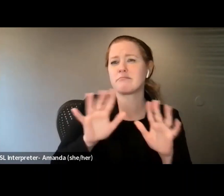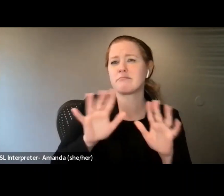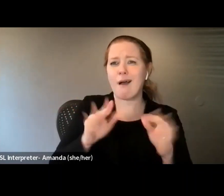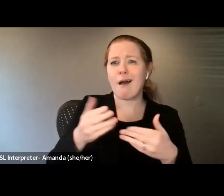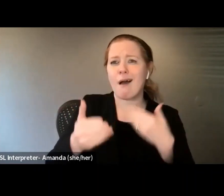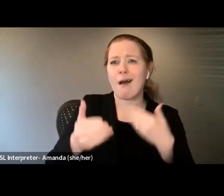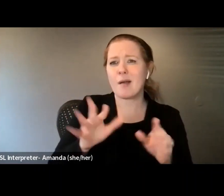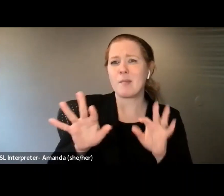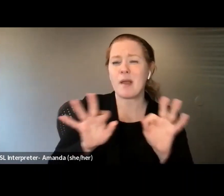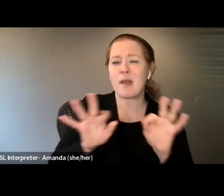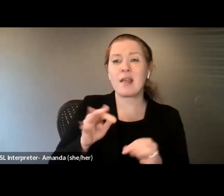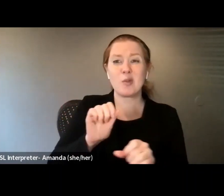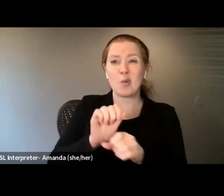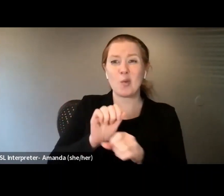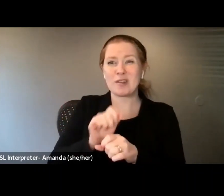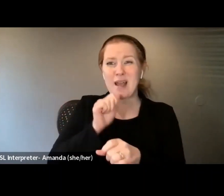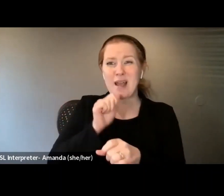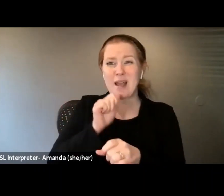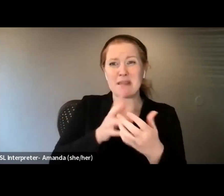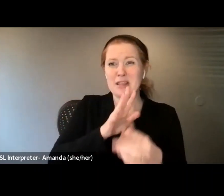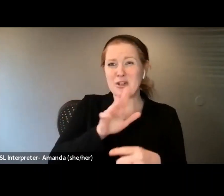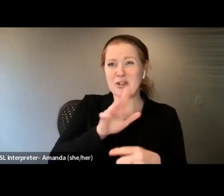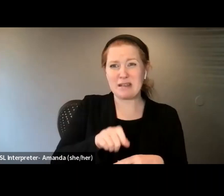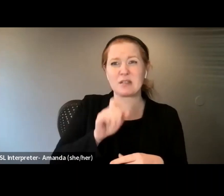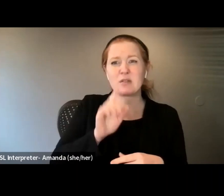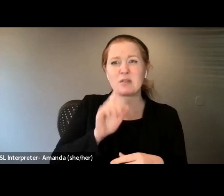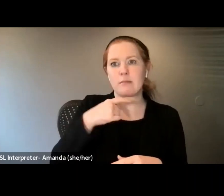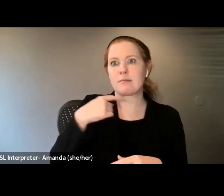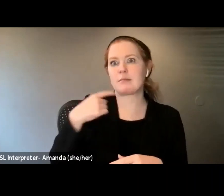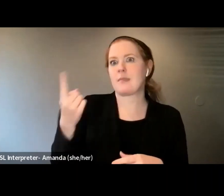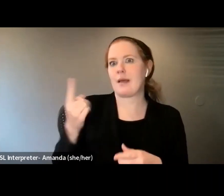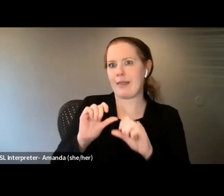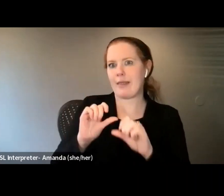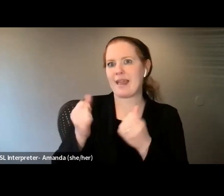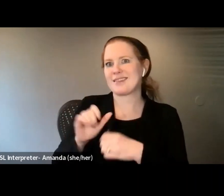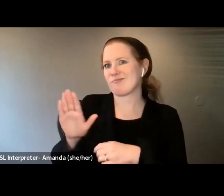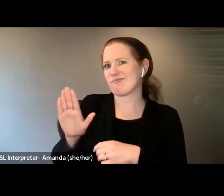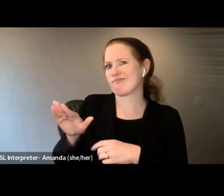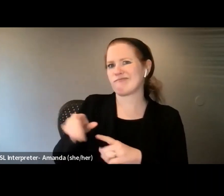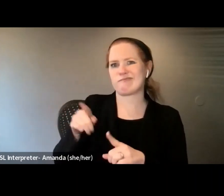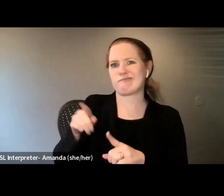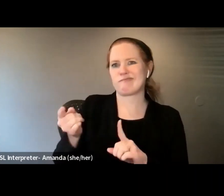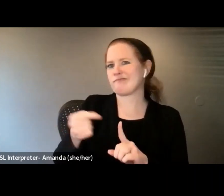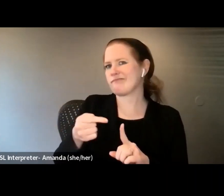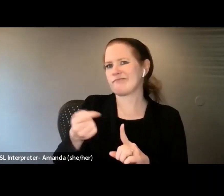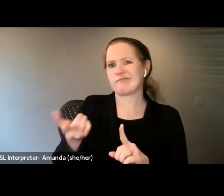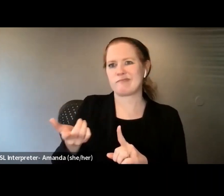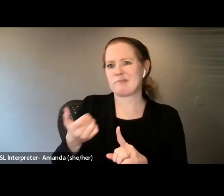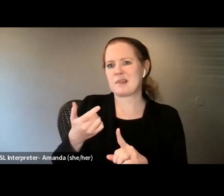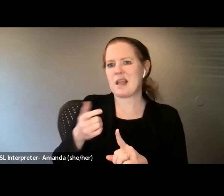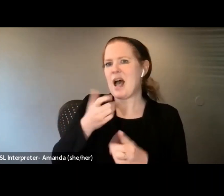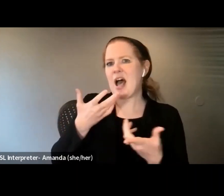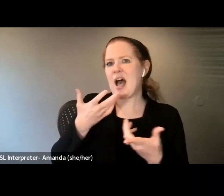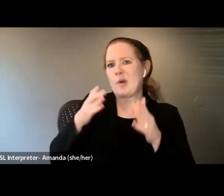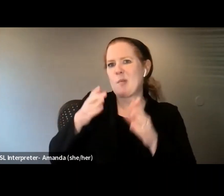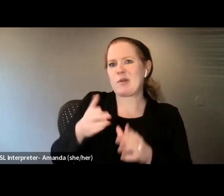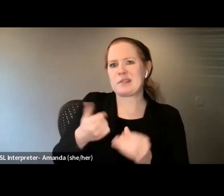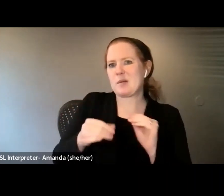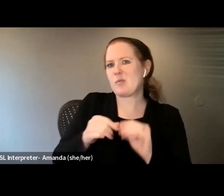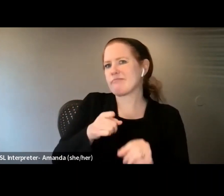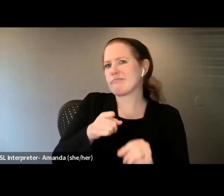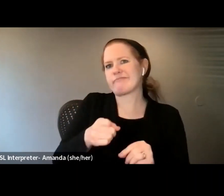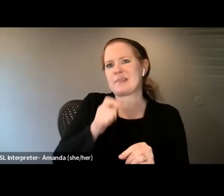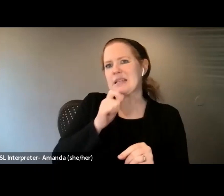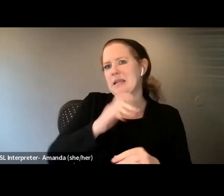if a worker is not meeting their needs, they're probably going to tell the agency, hey, I don't want this person anymore. They're not meeting